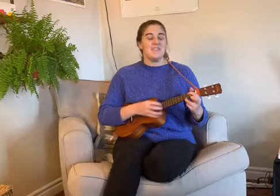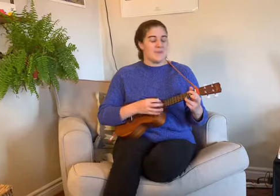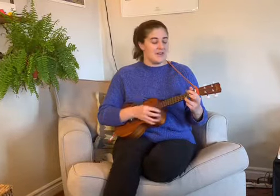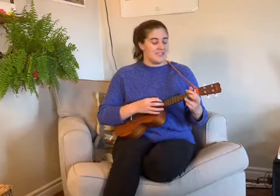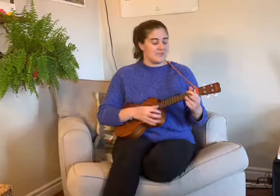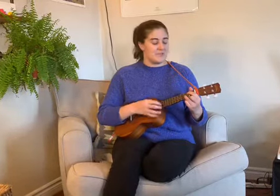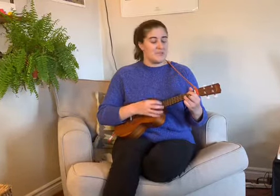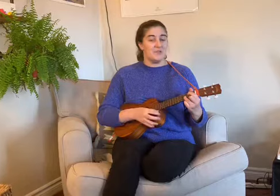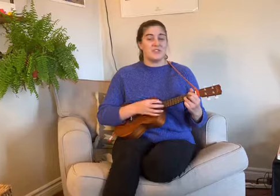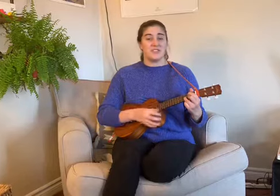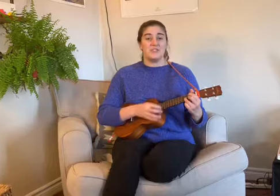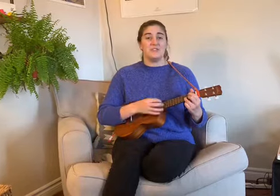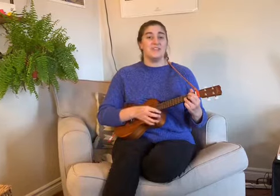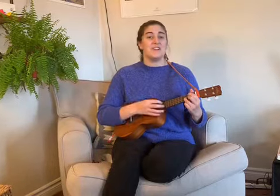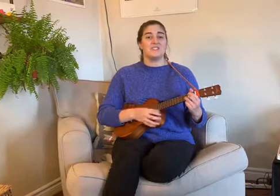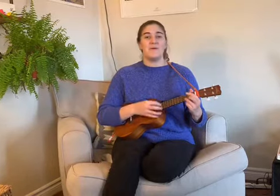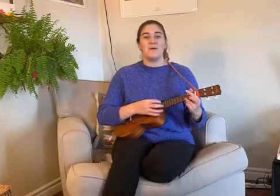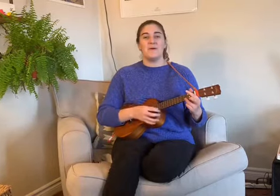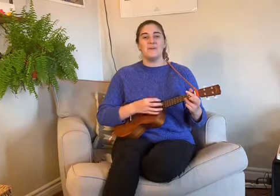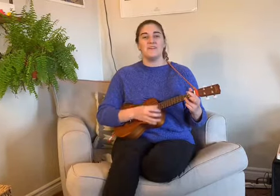everybody, so much music to explore.